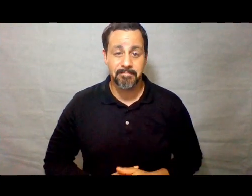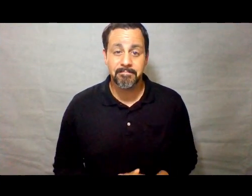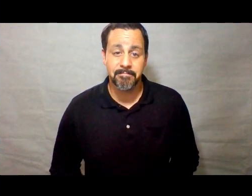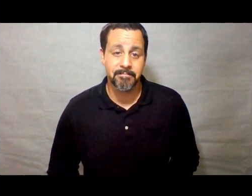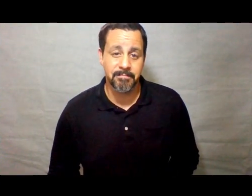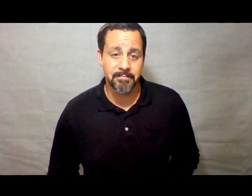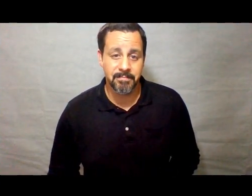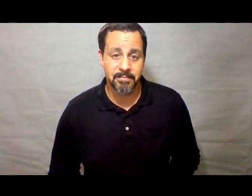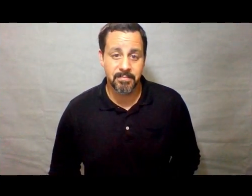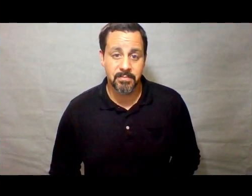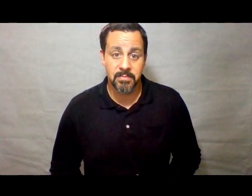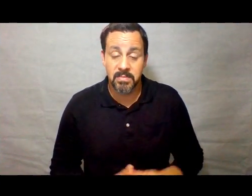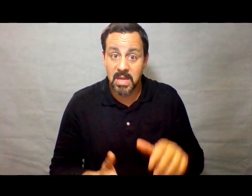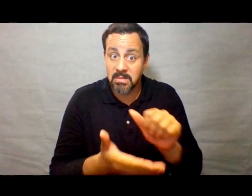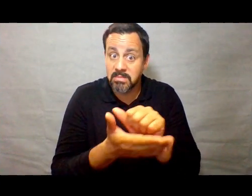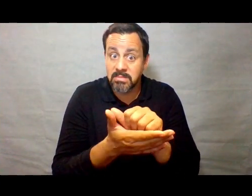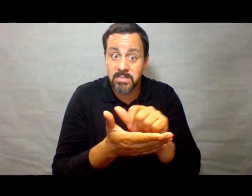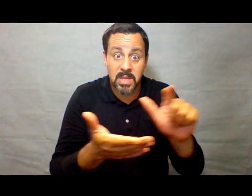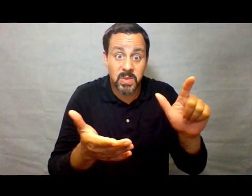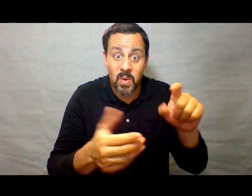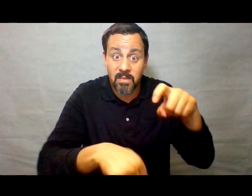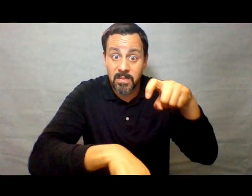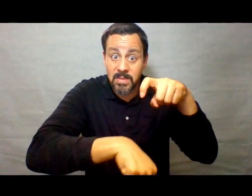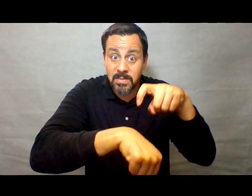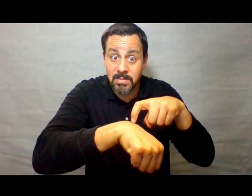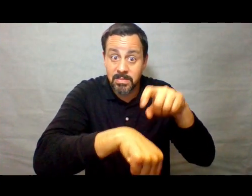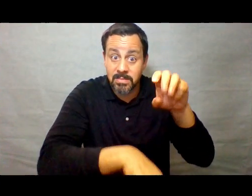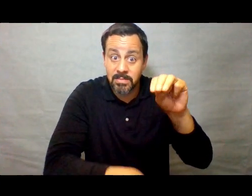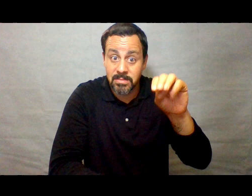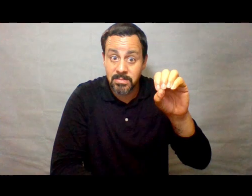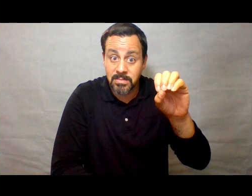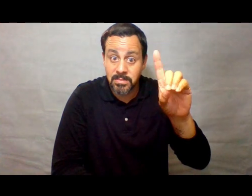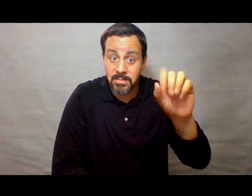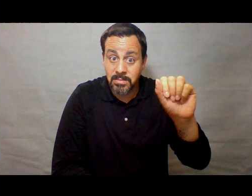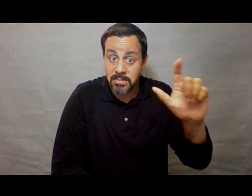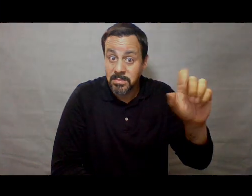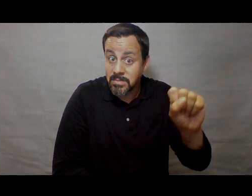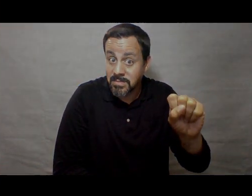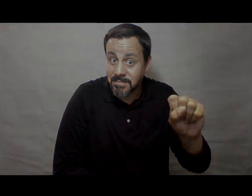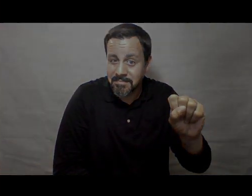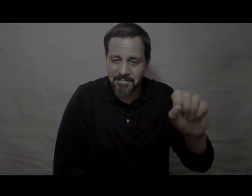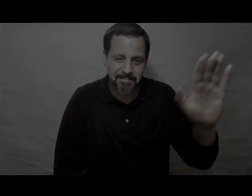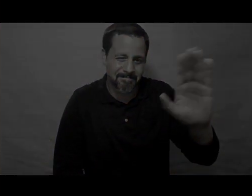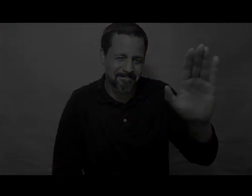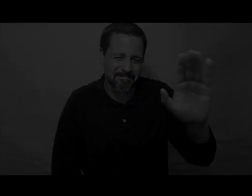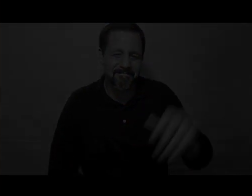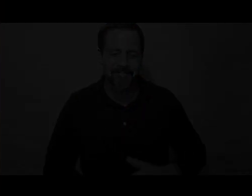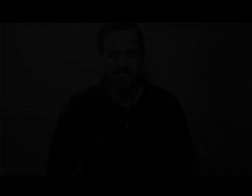signs. Okay, that's all for time modals.